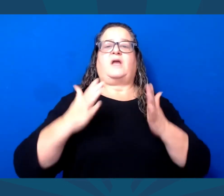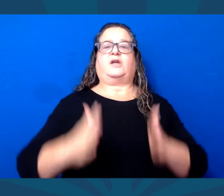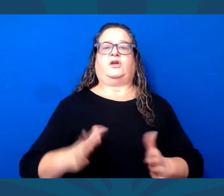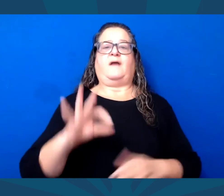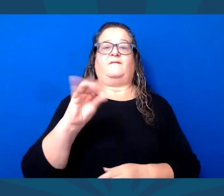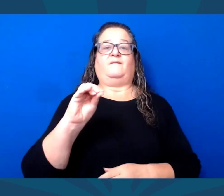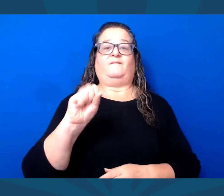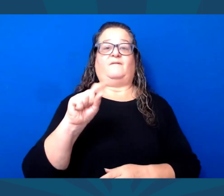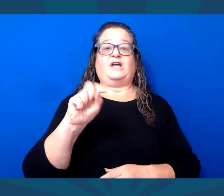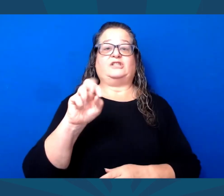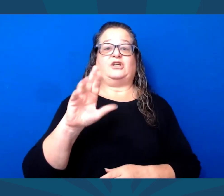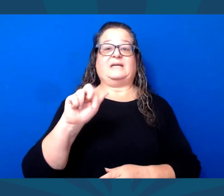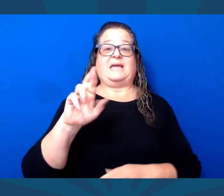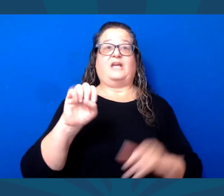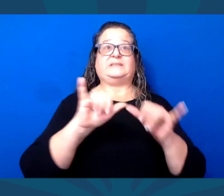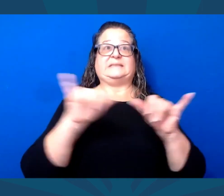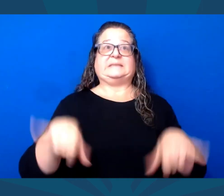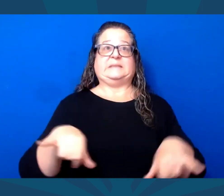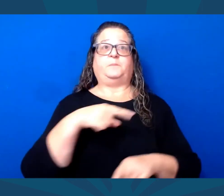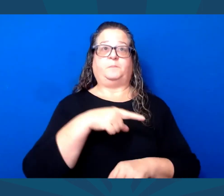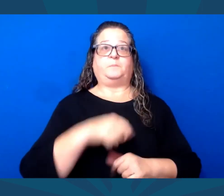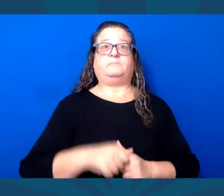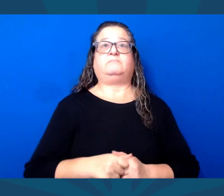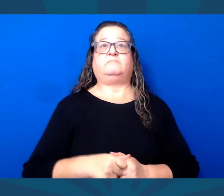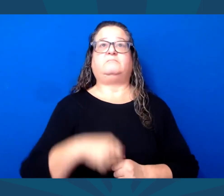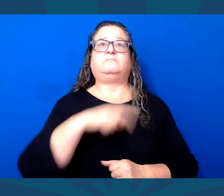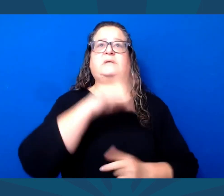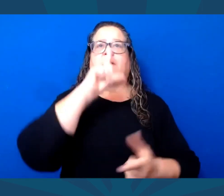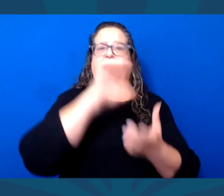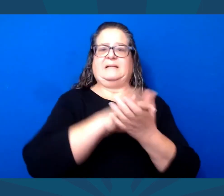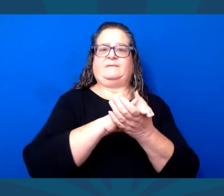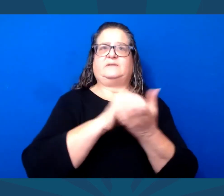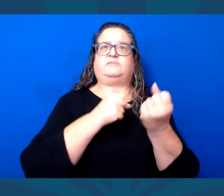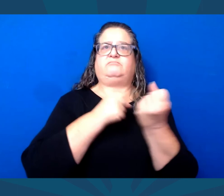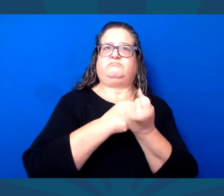Child and family well-being as a survivor of the foster care system,